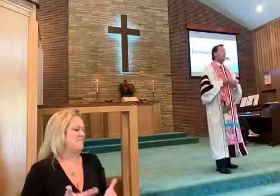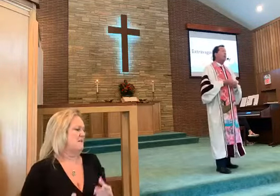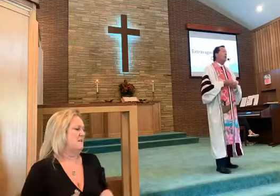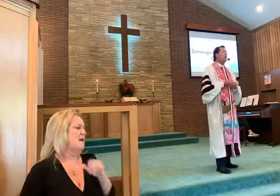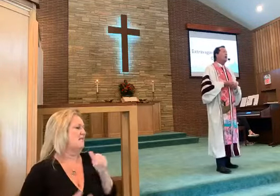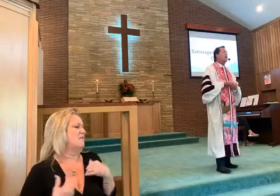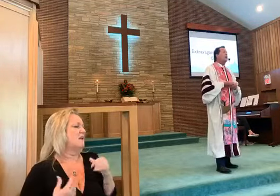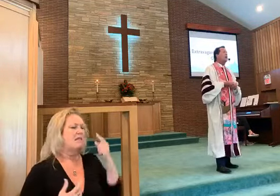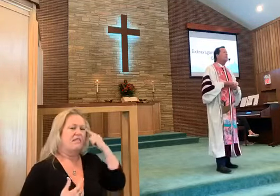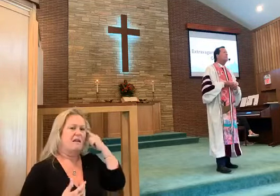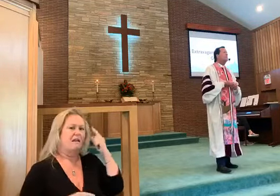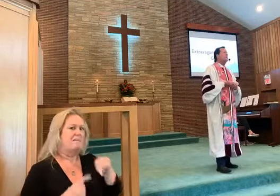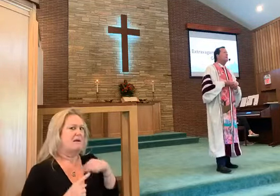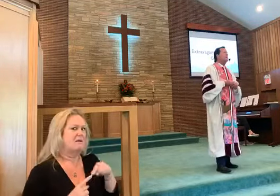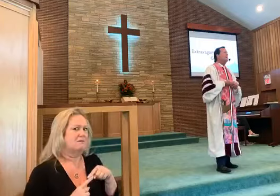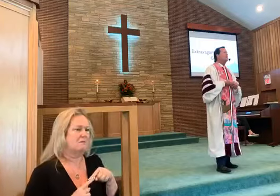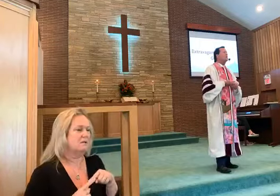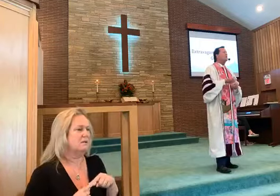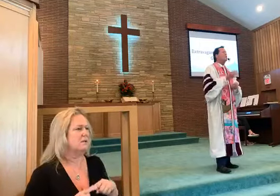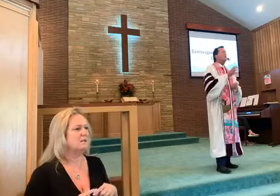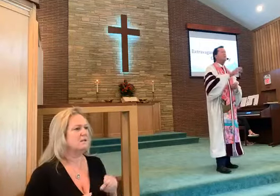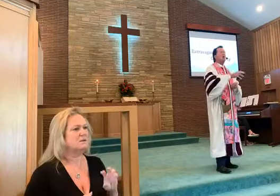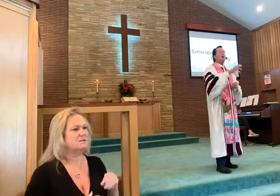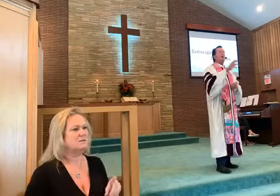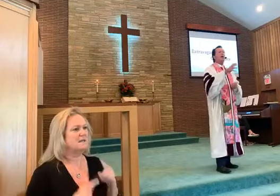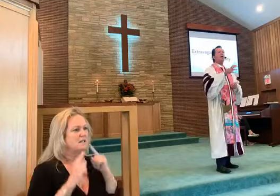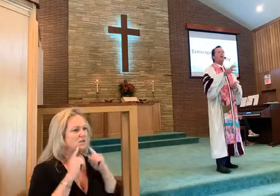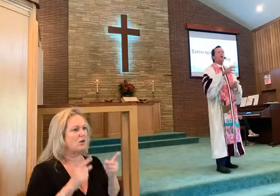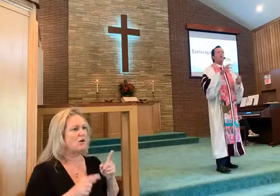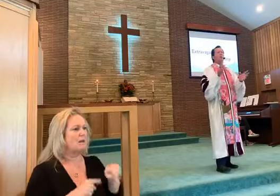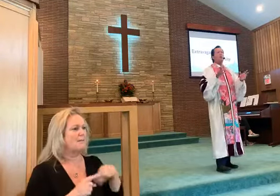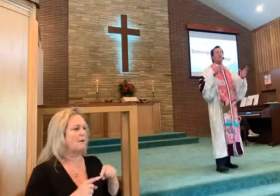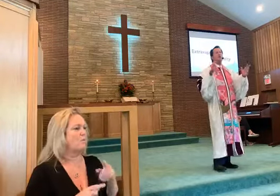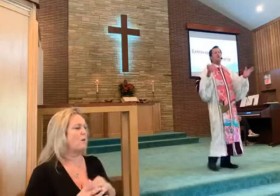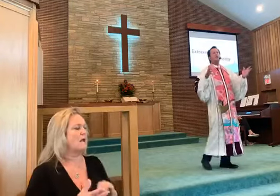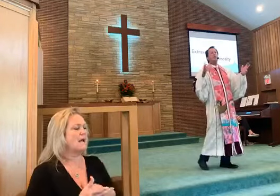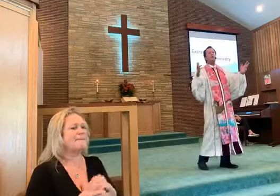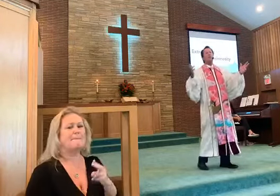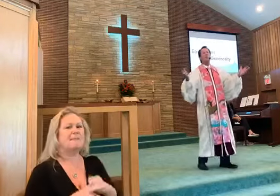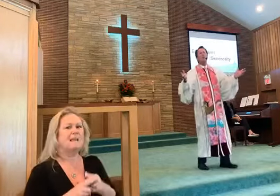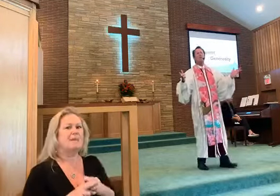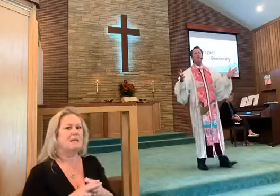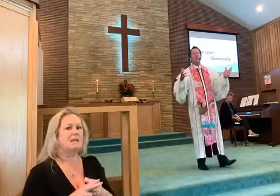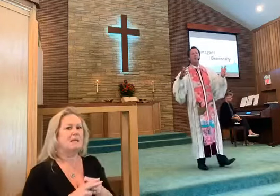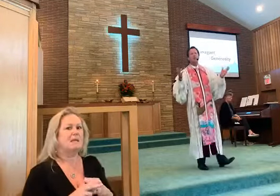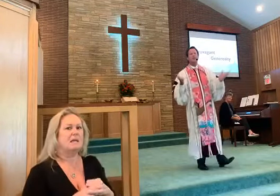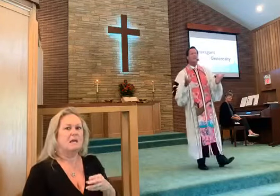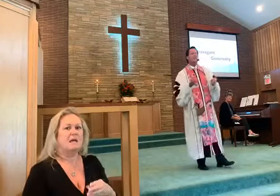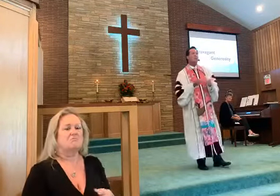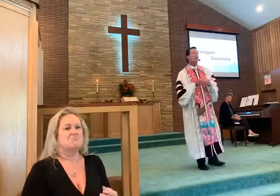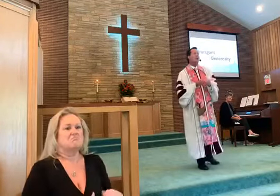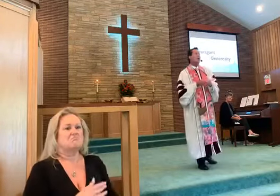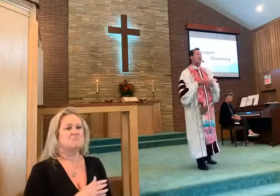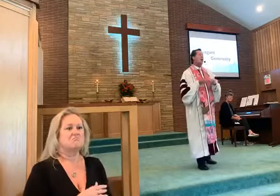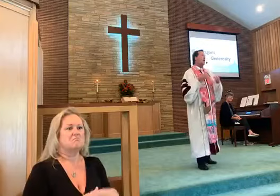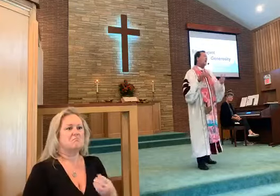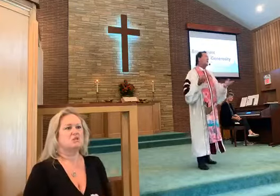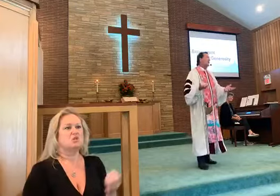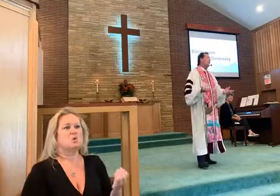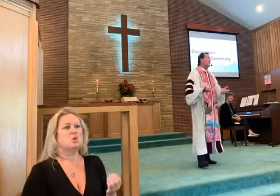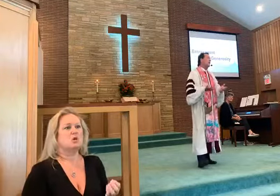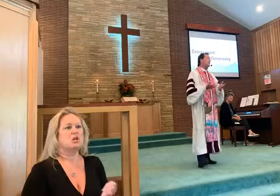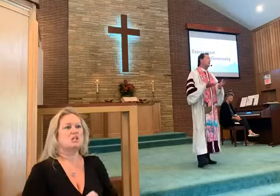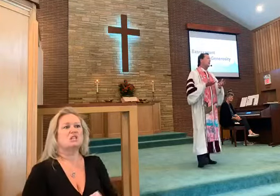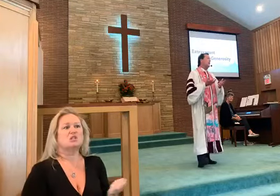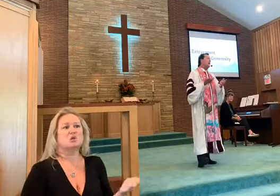haven't thought a lot about. And so as we talk about what I'm calling stewardship growth season, I'm